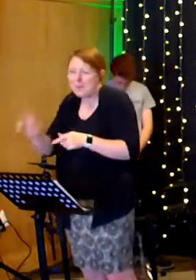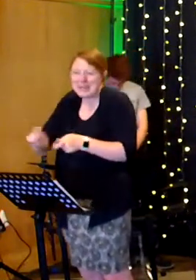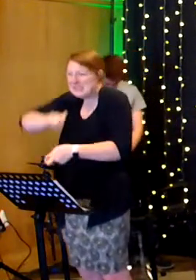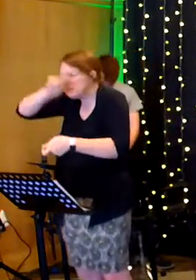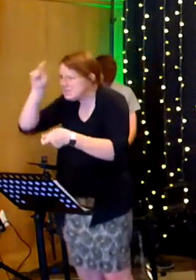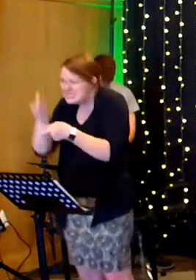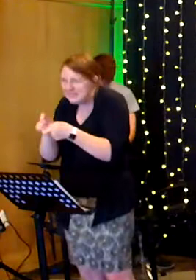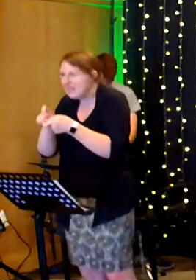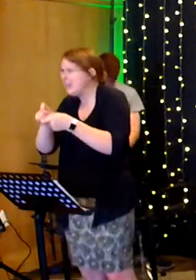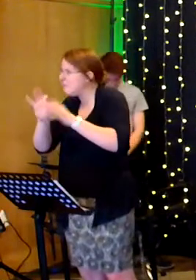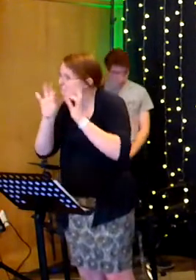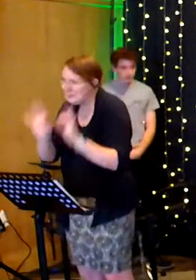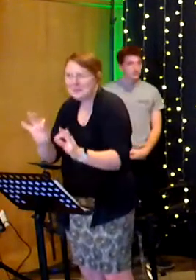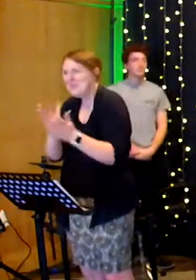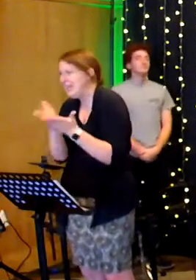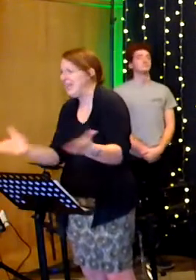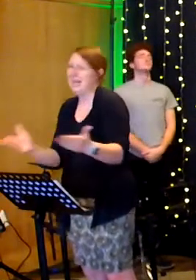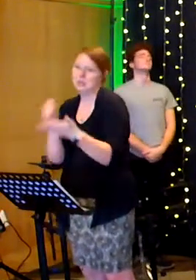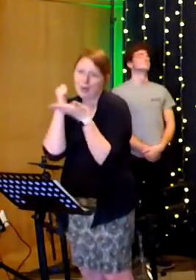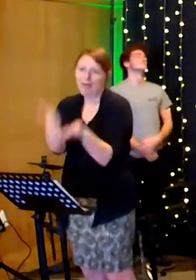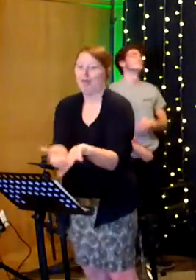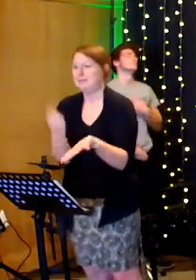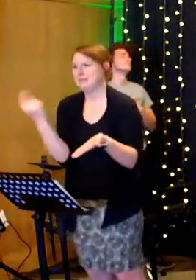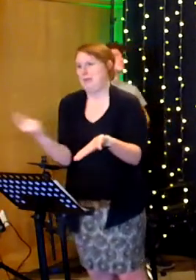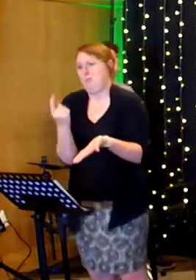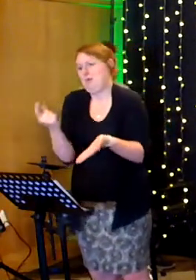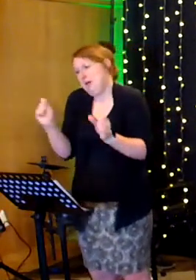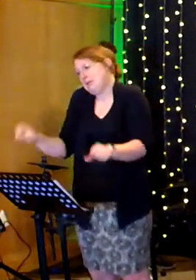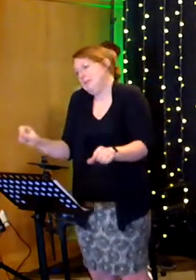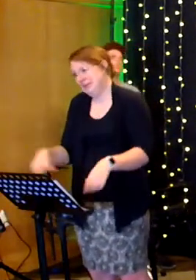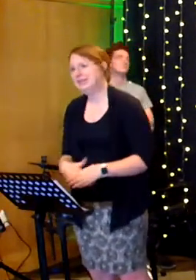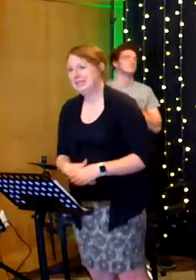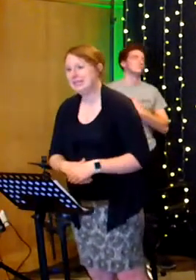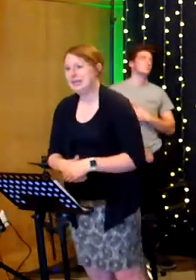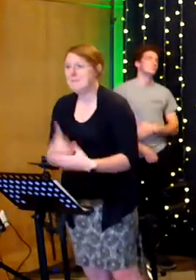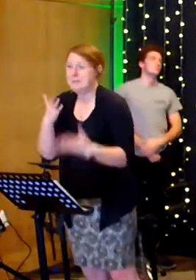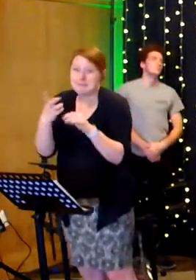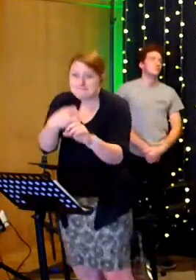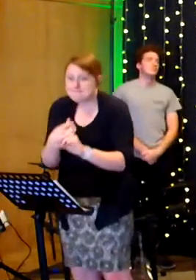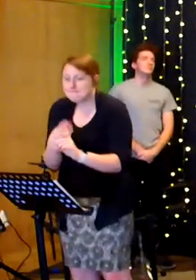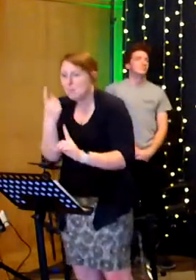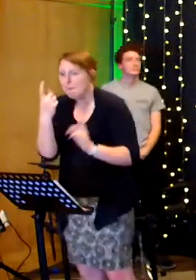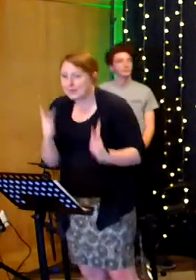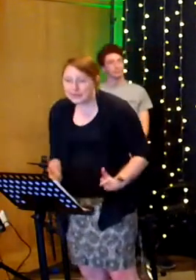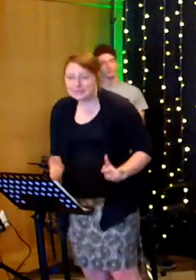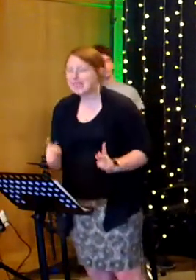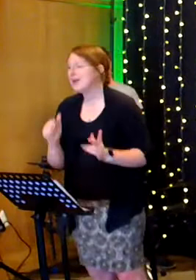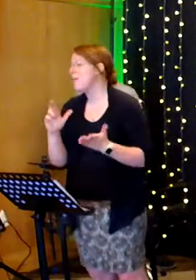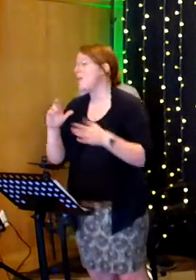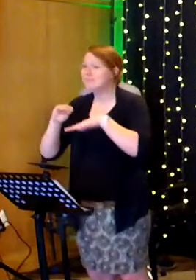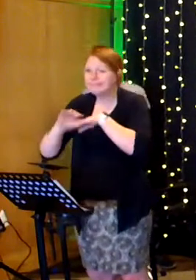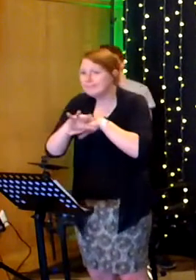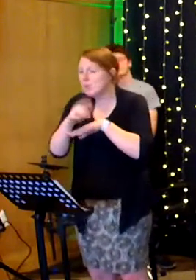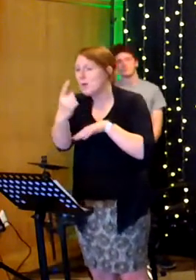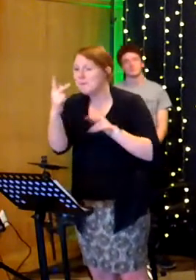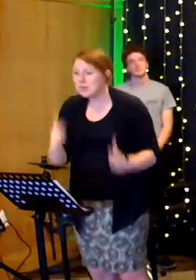just the right time to enable somebody to come into the kingdom of God, to enter into